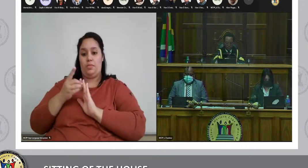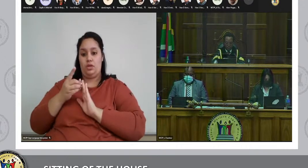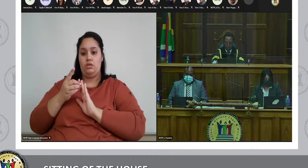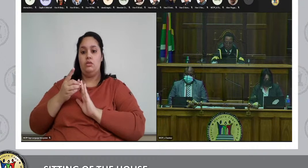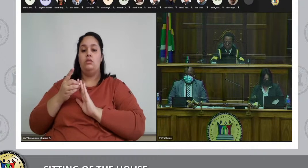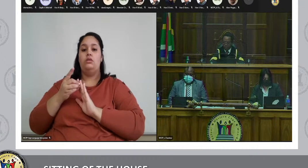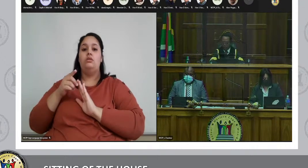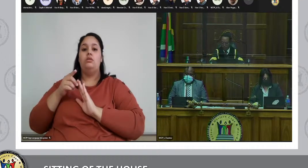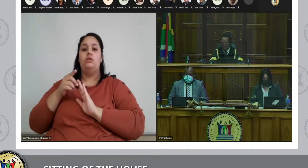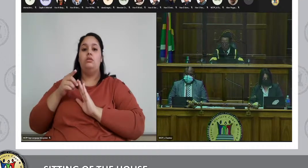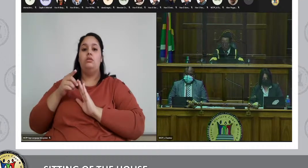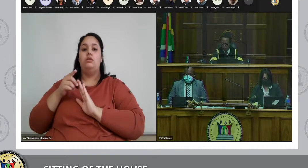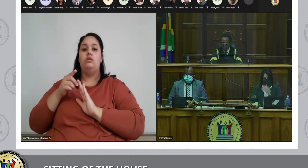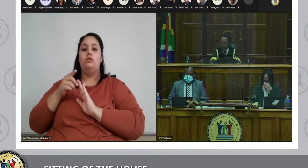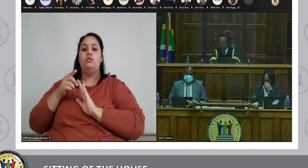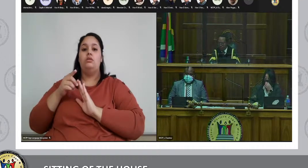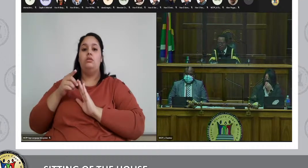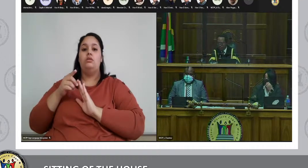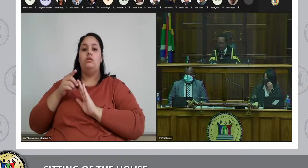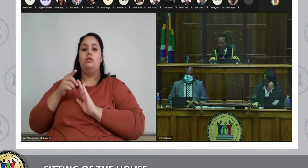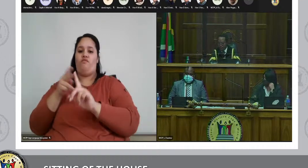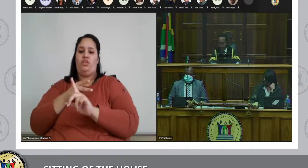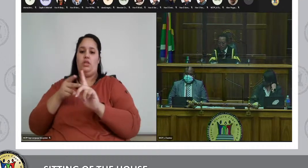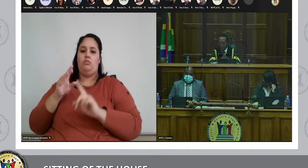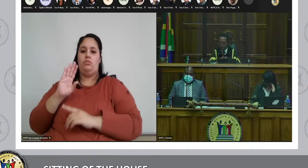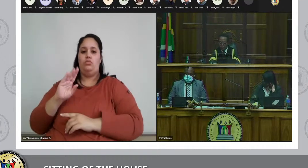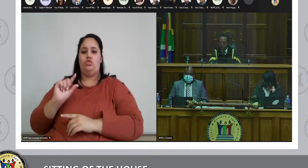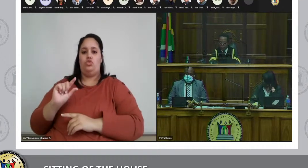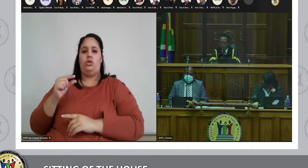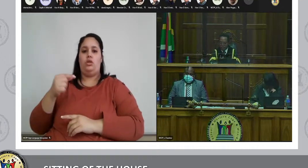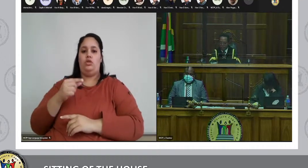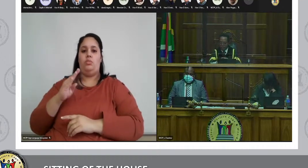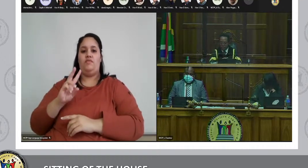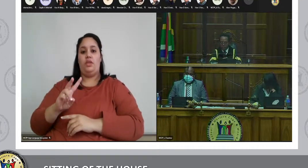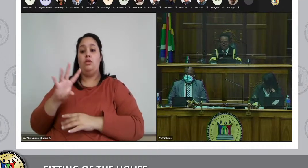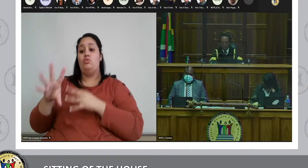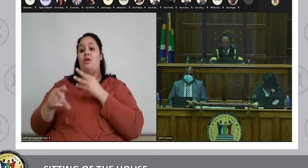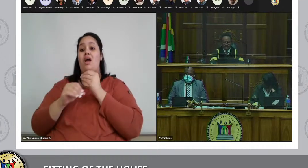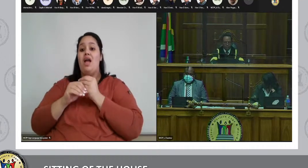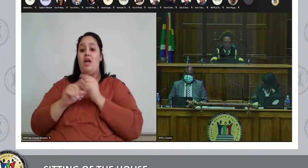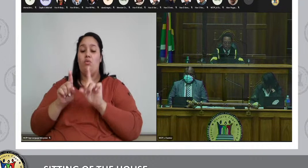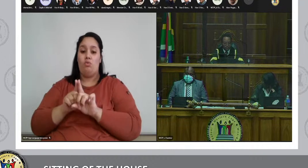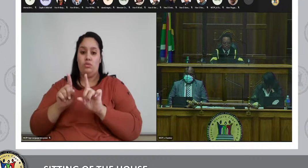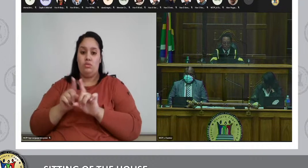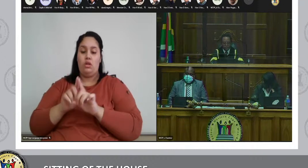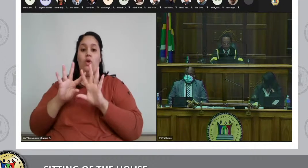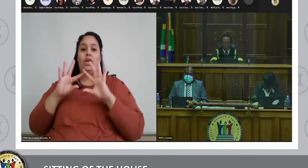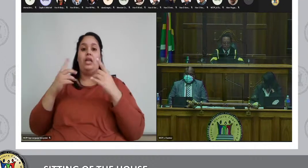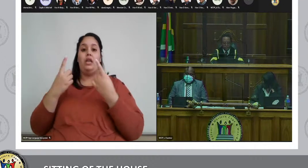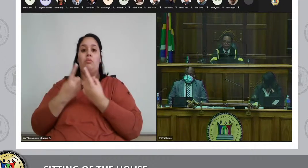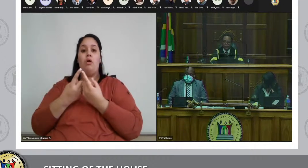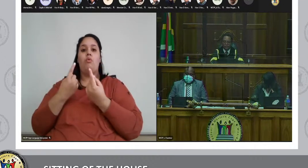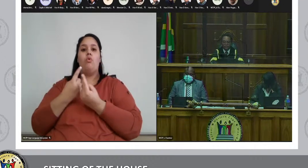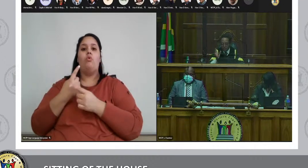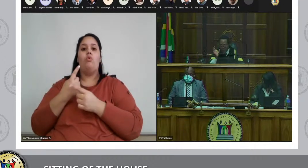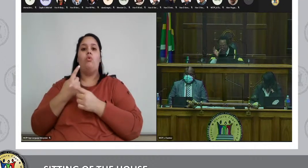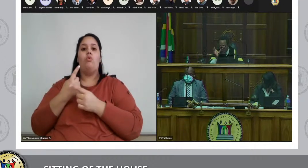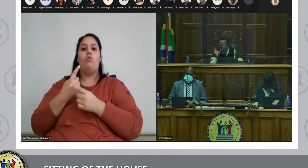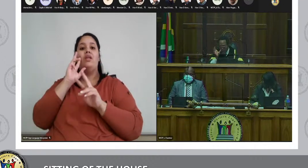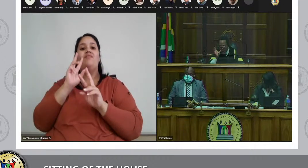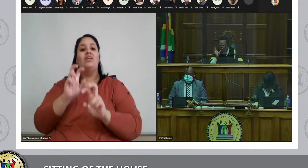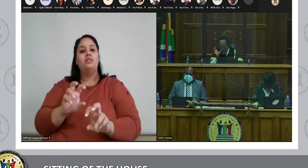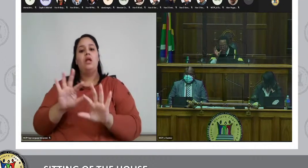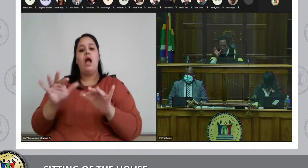create shelters for victims of GBV. In addition, Speaker, the department is now also investigating how